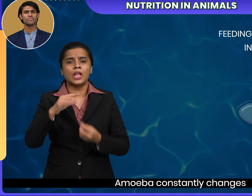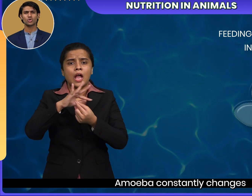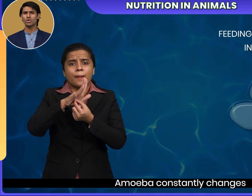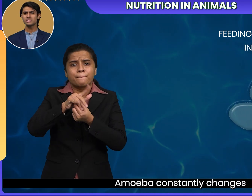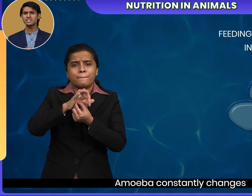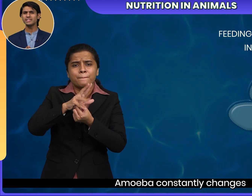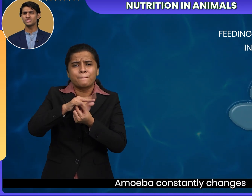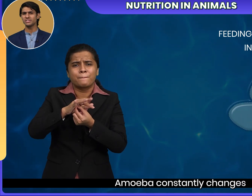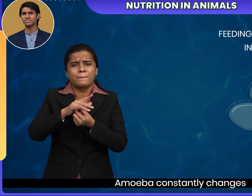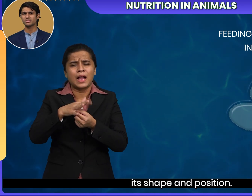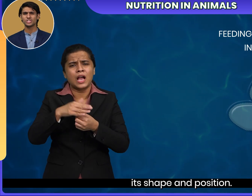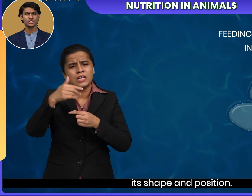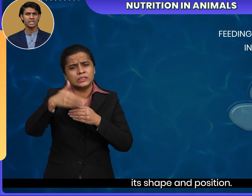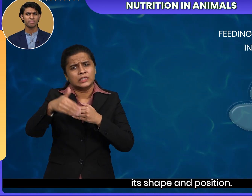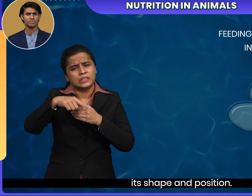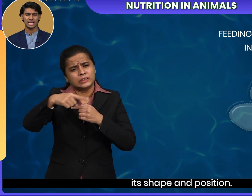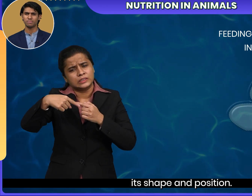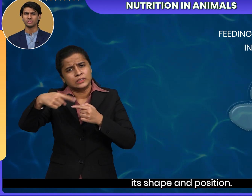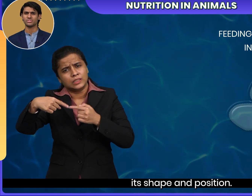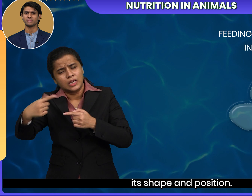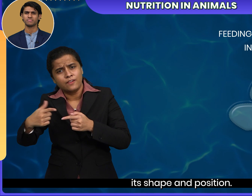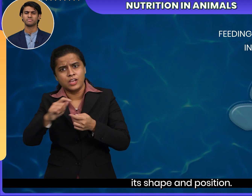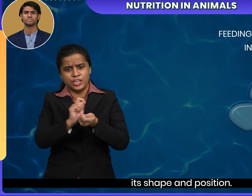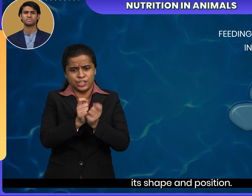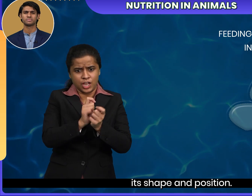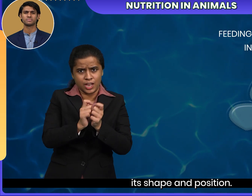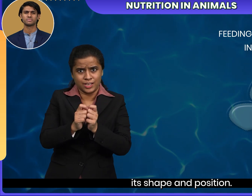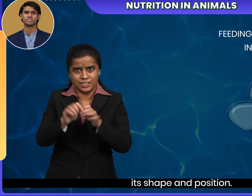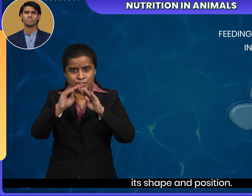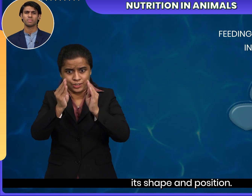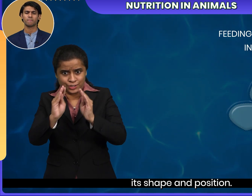Amoeba constantly changes its shape and position.